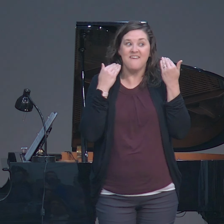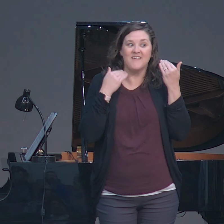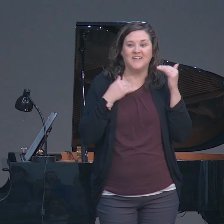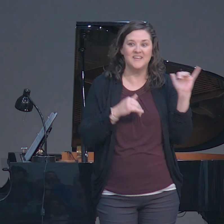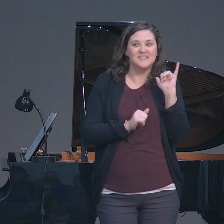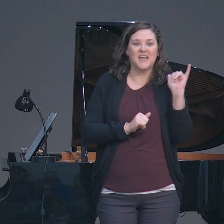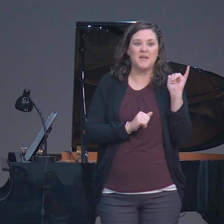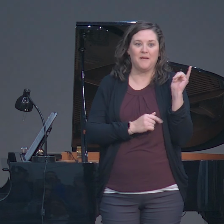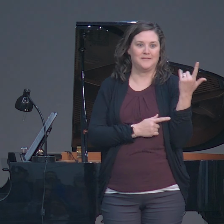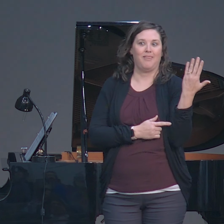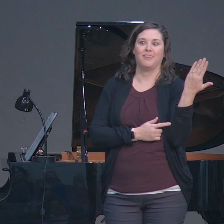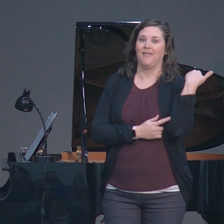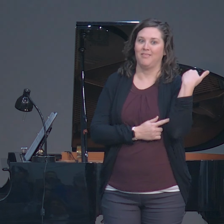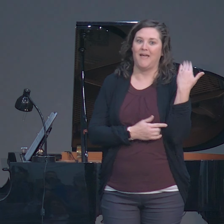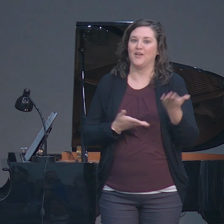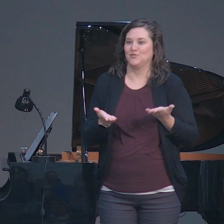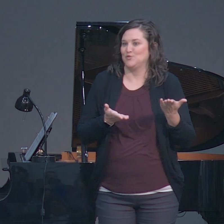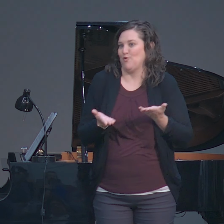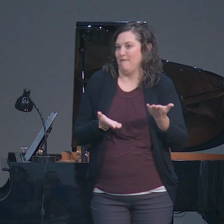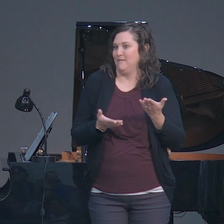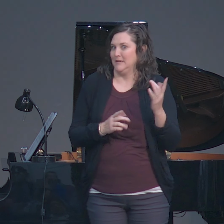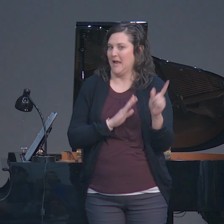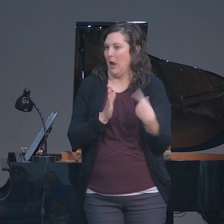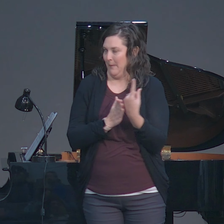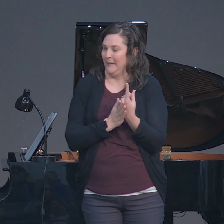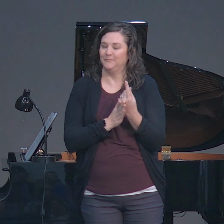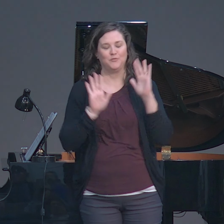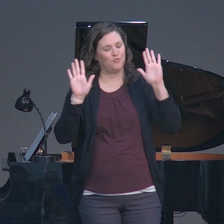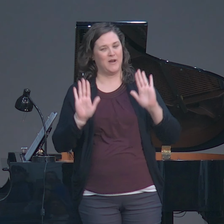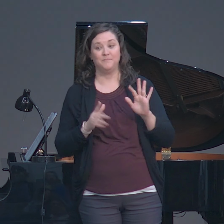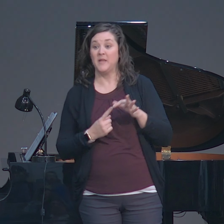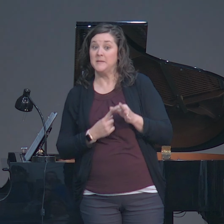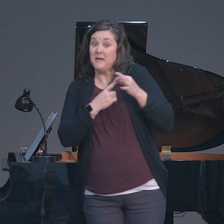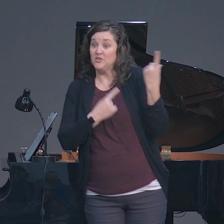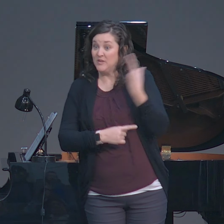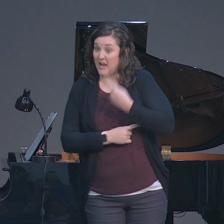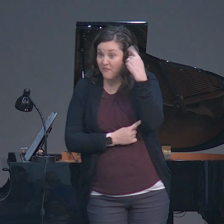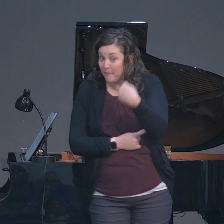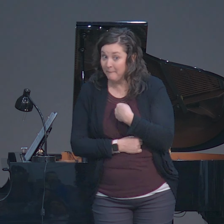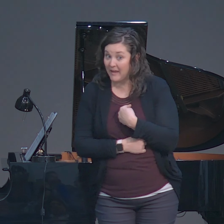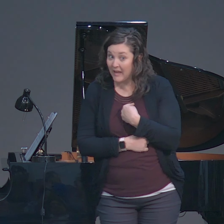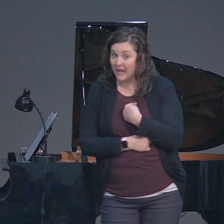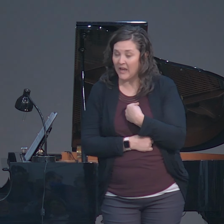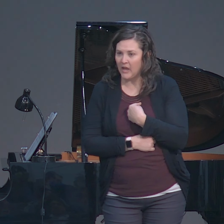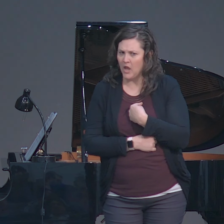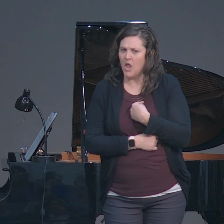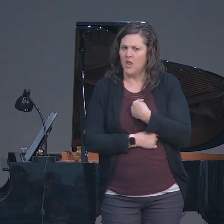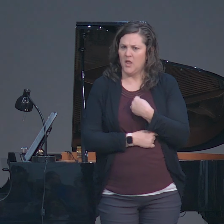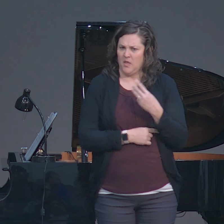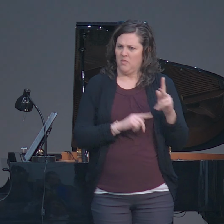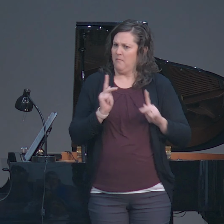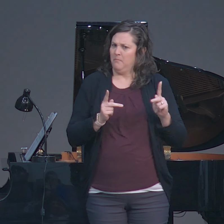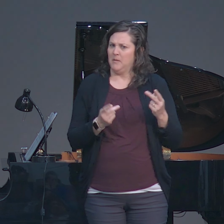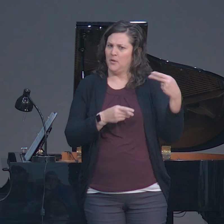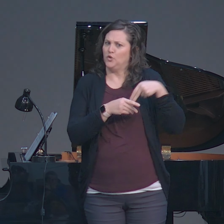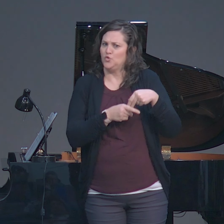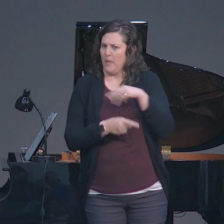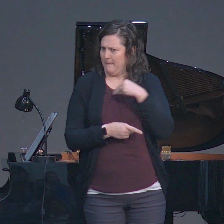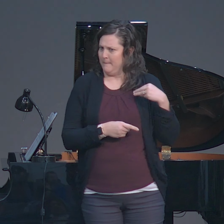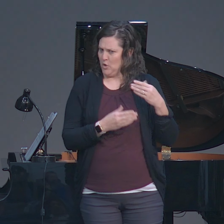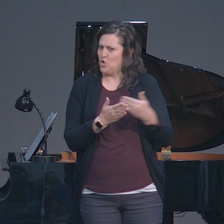one. That's great. It's a special day for me. The couple that joined this morning are